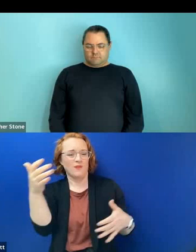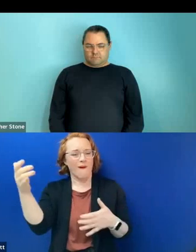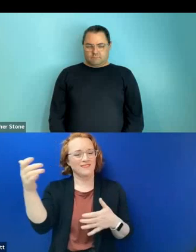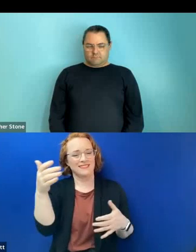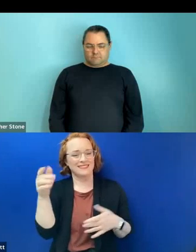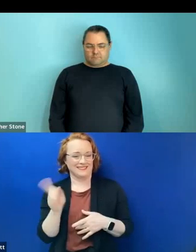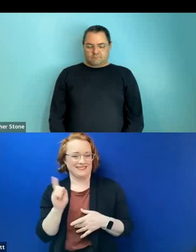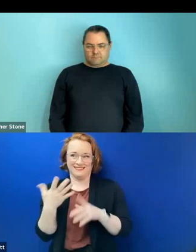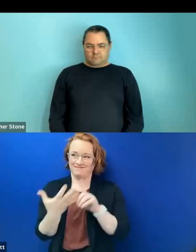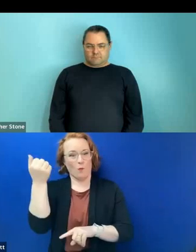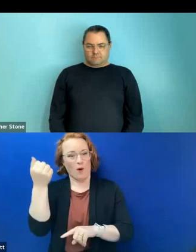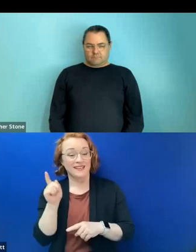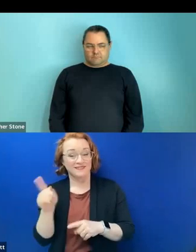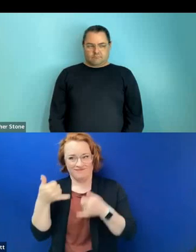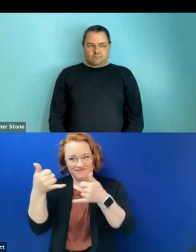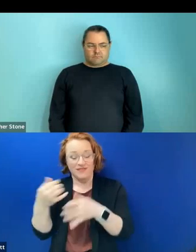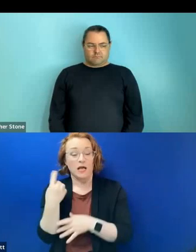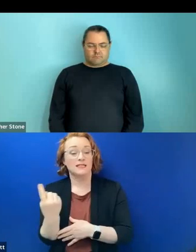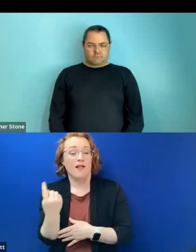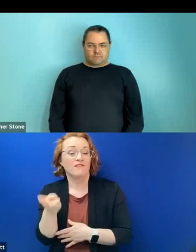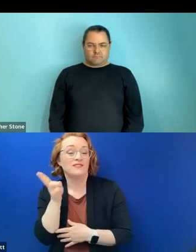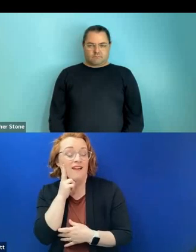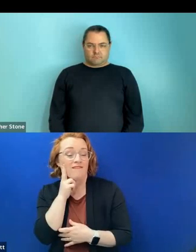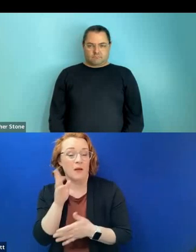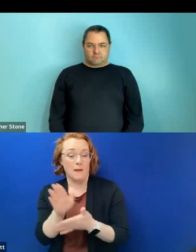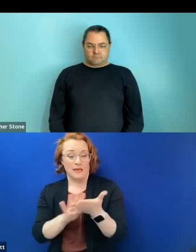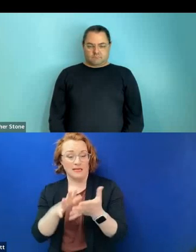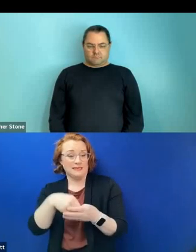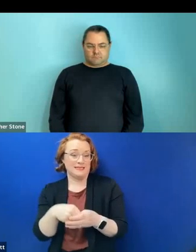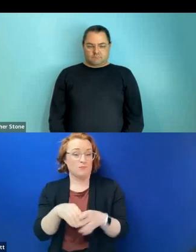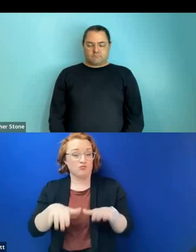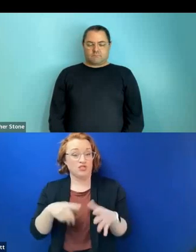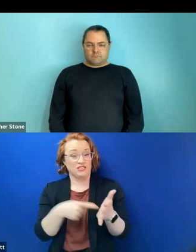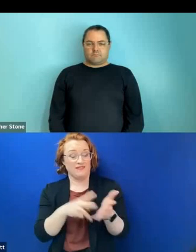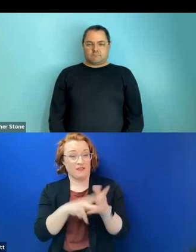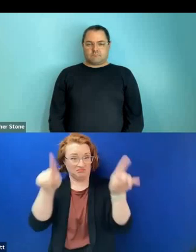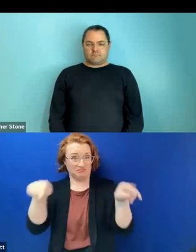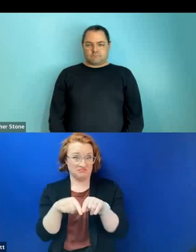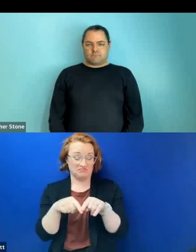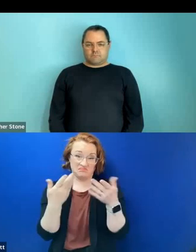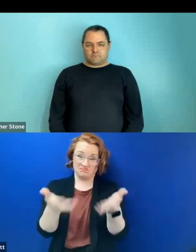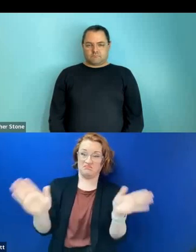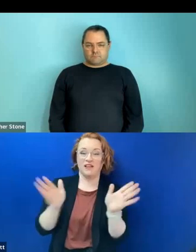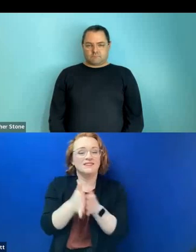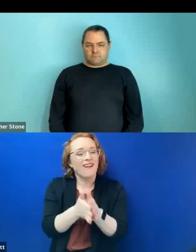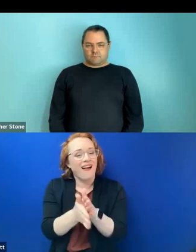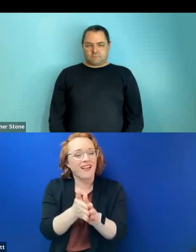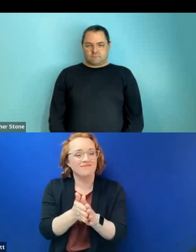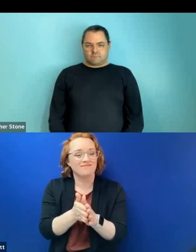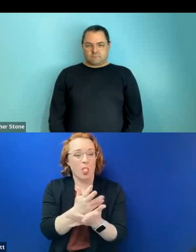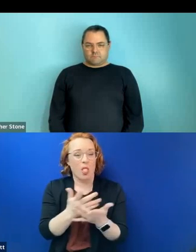She is deaf, so she used sign language on British TV very publicly, and that